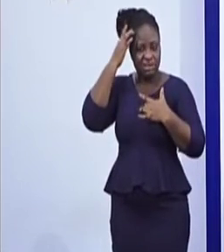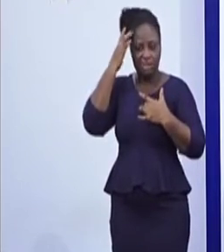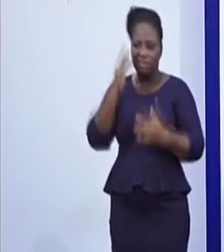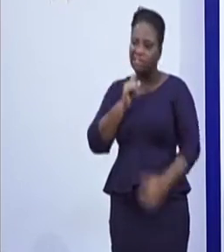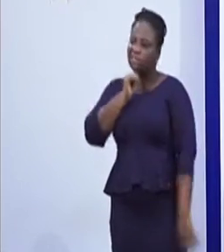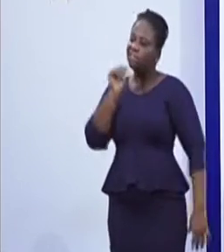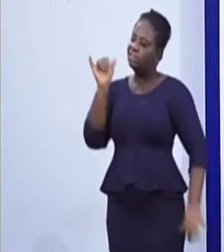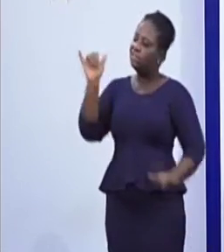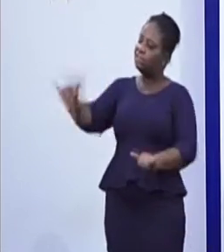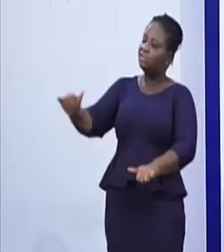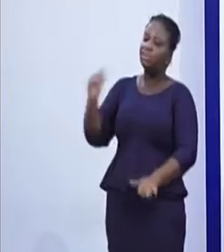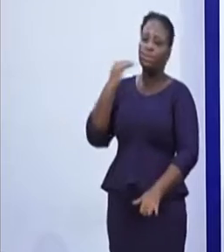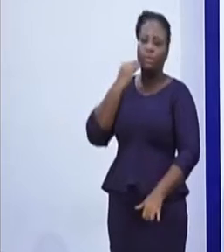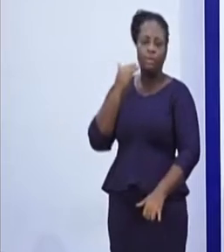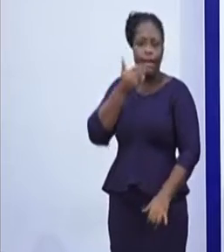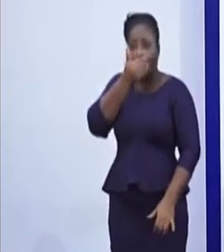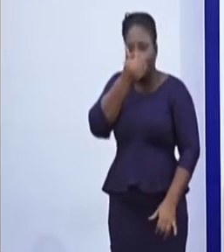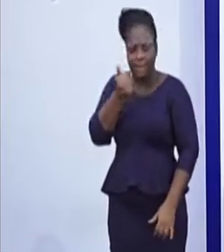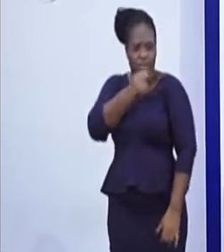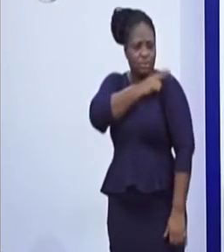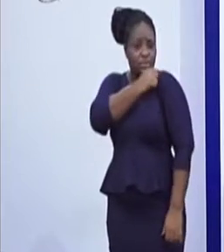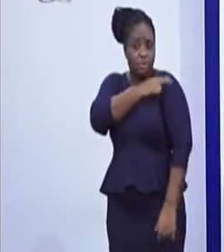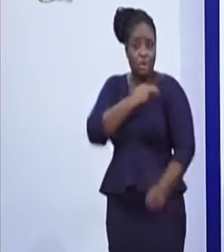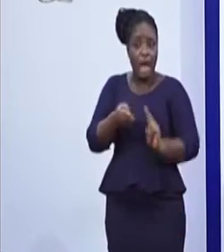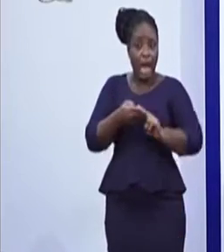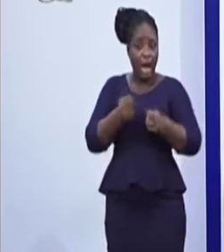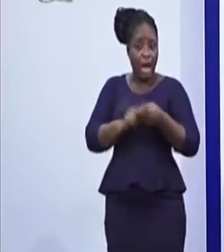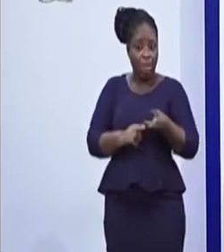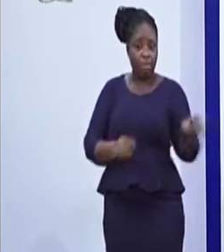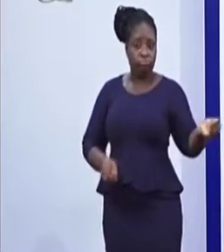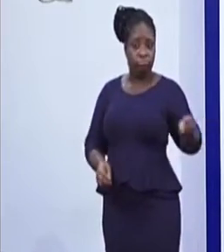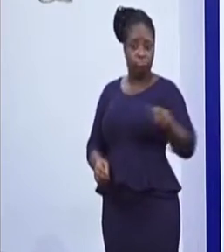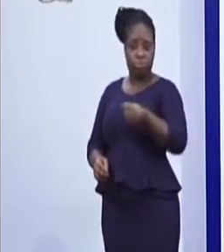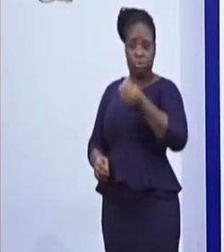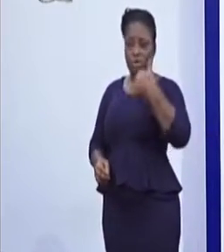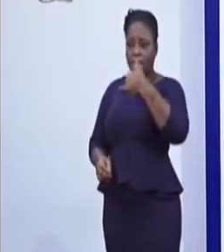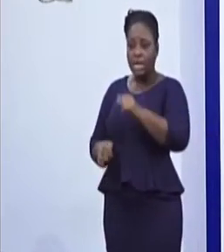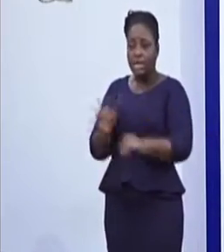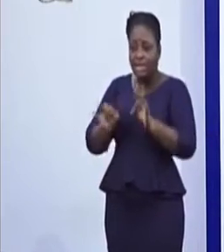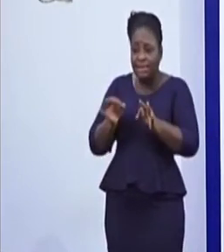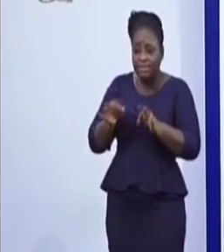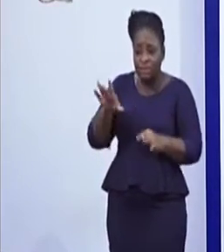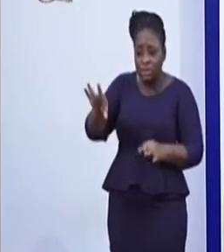enfant na fie ko hospital frɛ line no, because se yehu